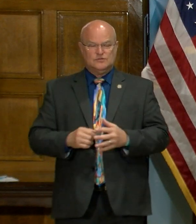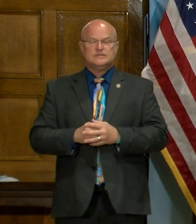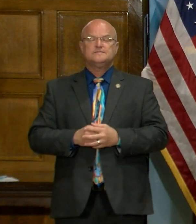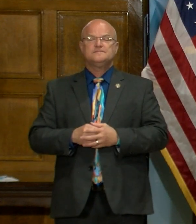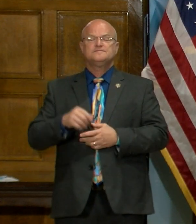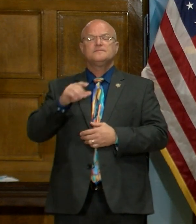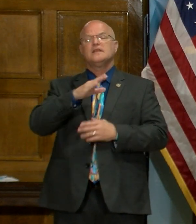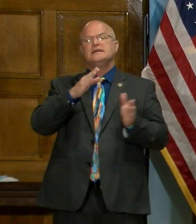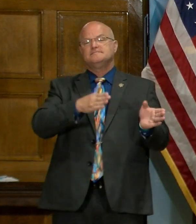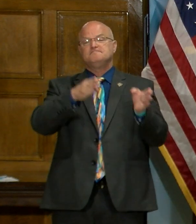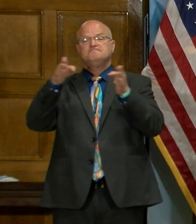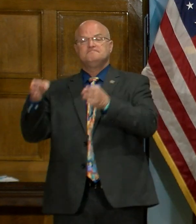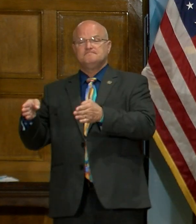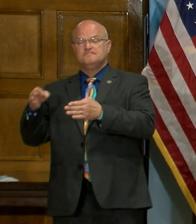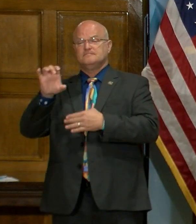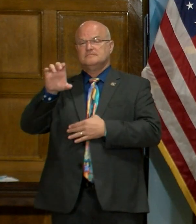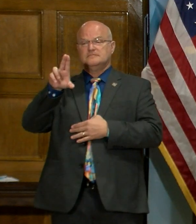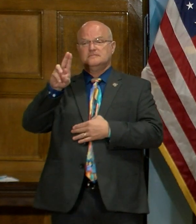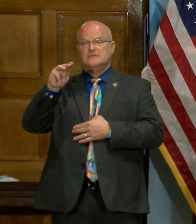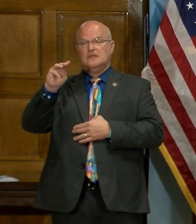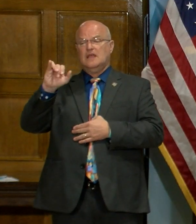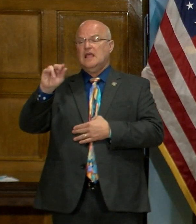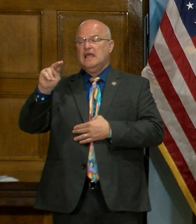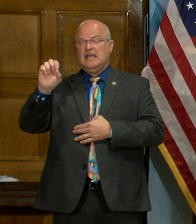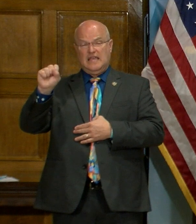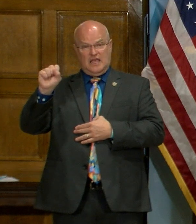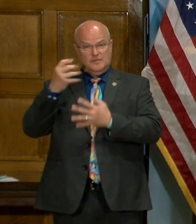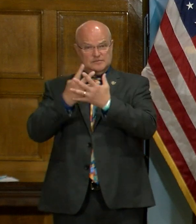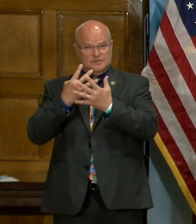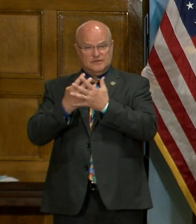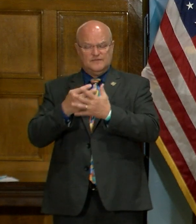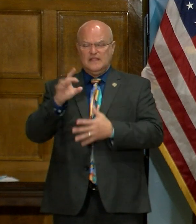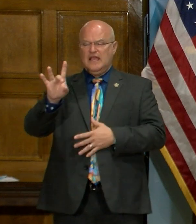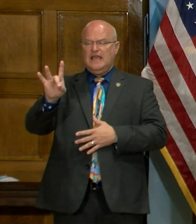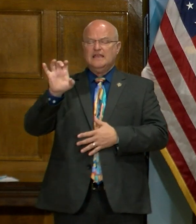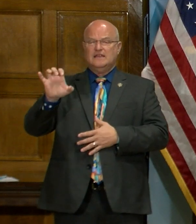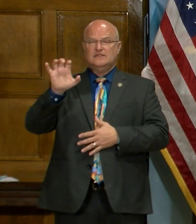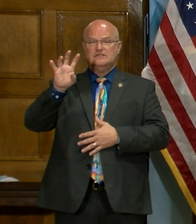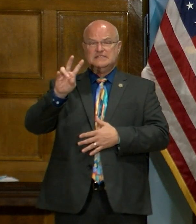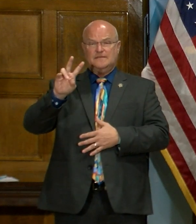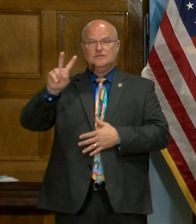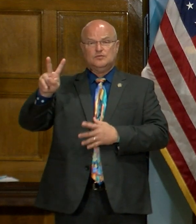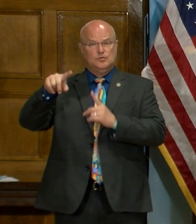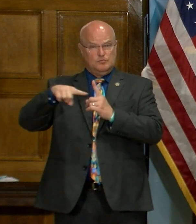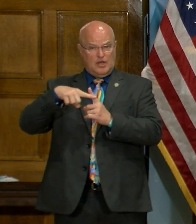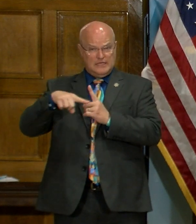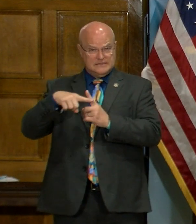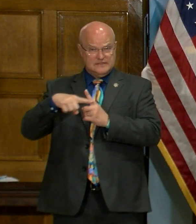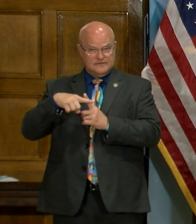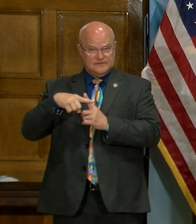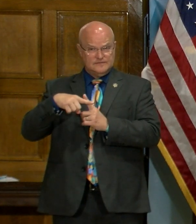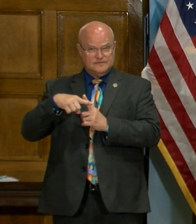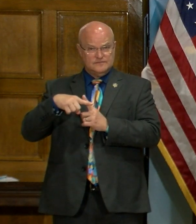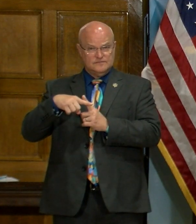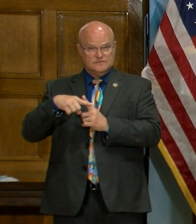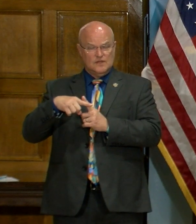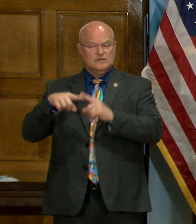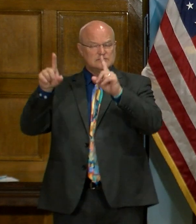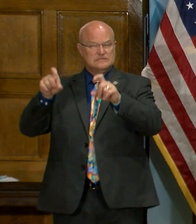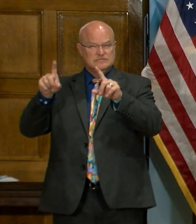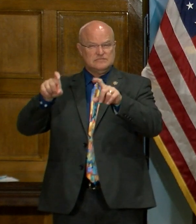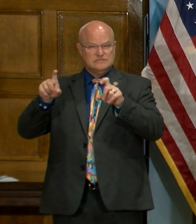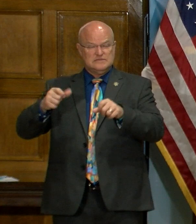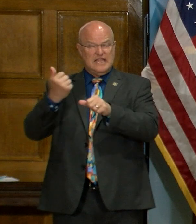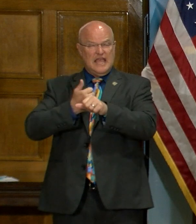the Cummins unit, I want to give you an update. The Cummins unit, we had 872 positives during the time we